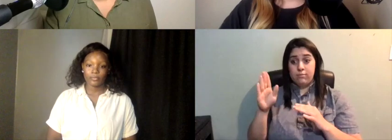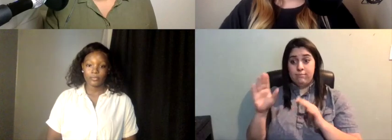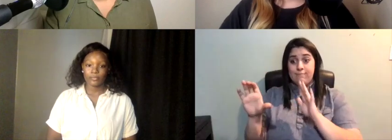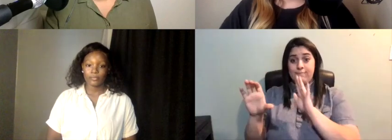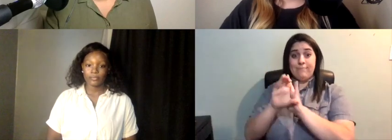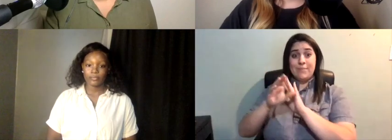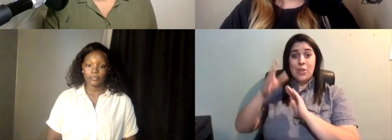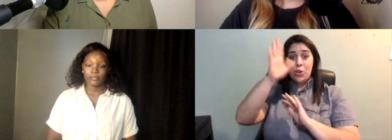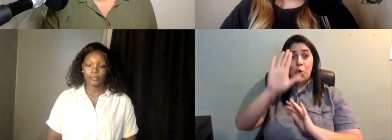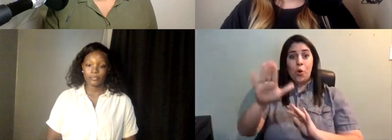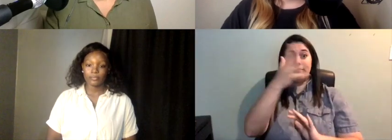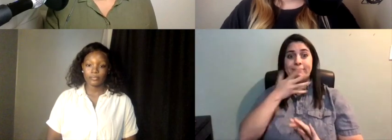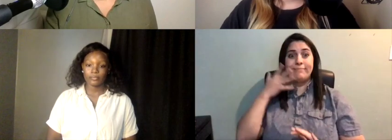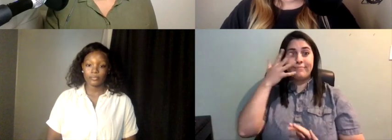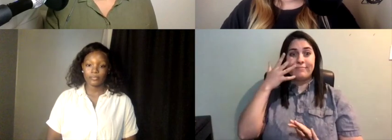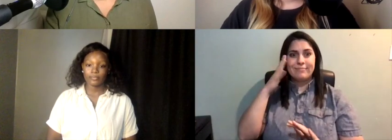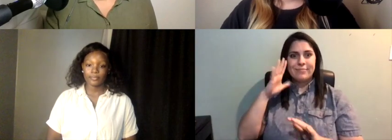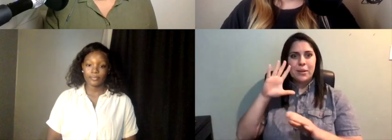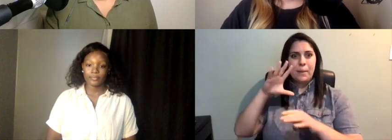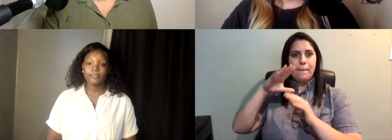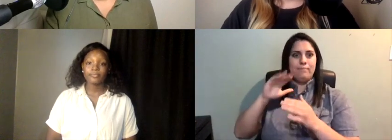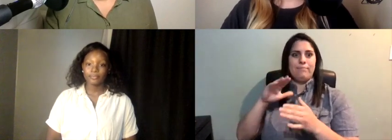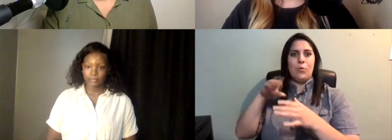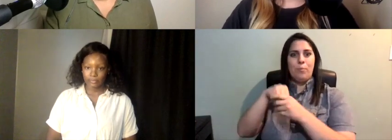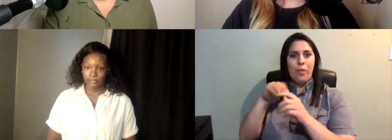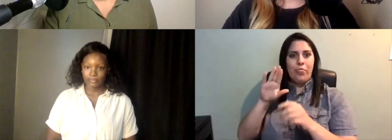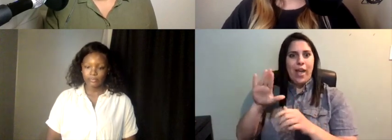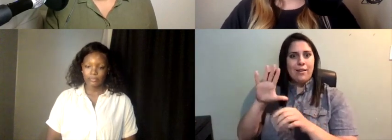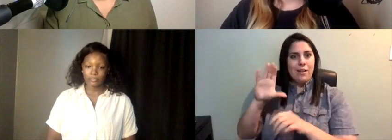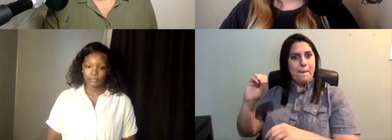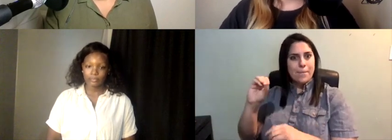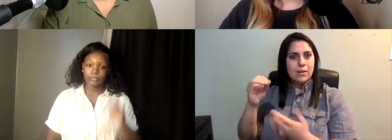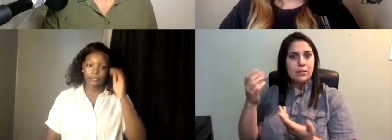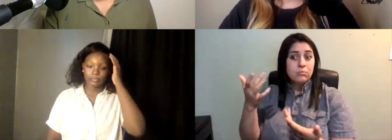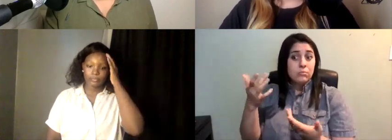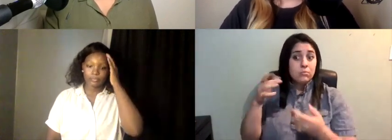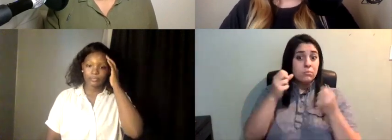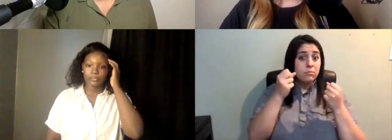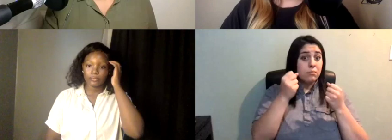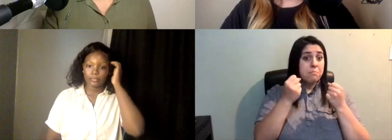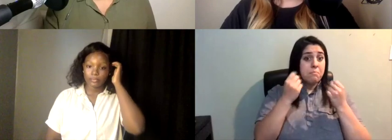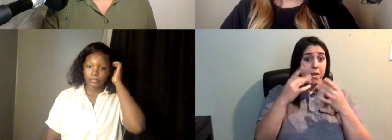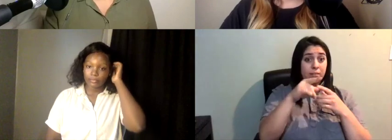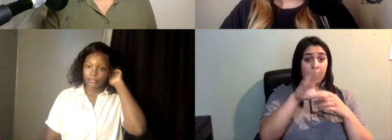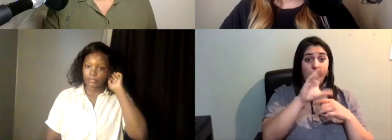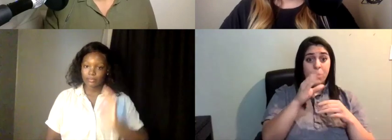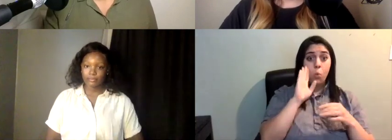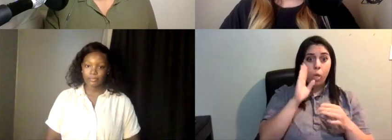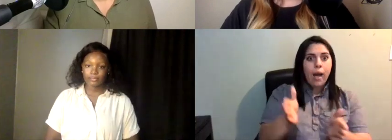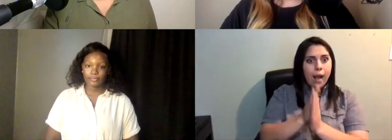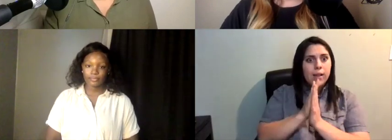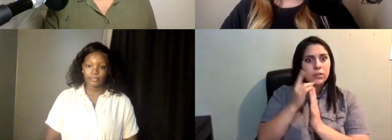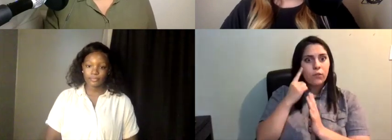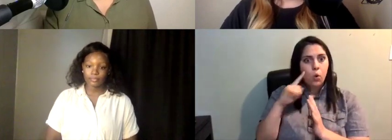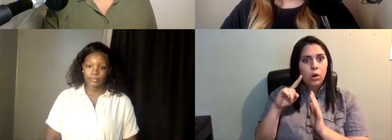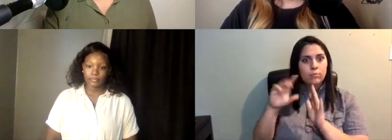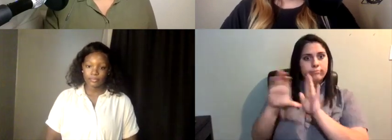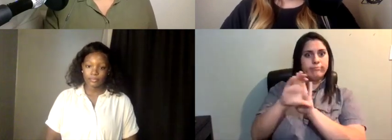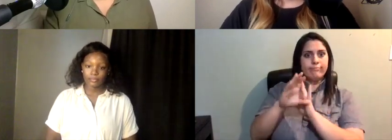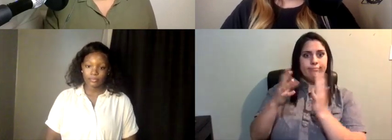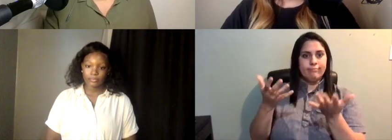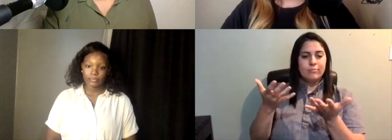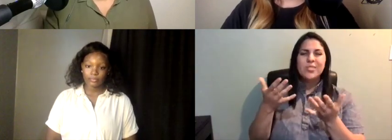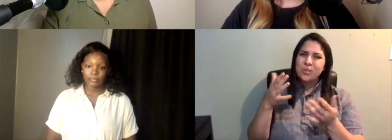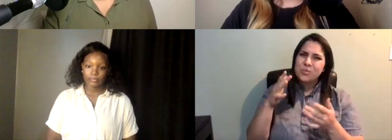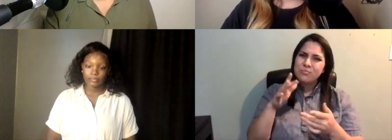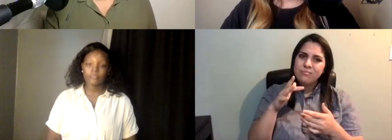of companies will ask for a video resume sometimes, not a lot, sometimes, depending on what you're going to do. So that's something to look into,